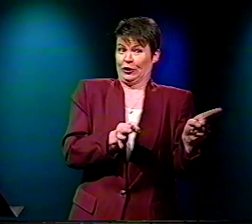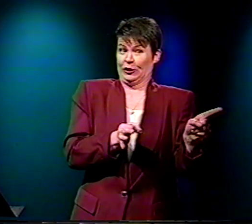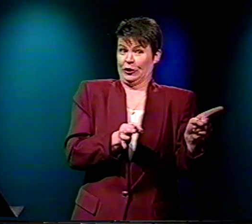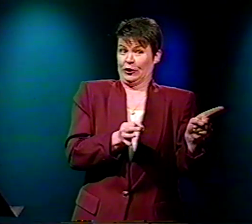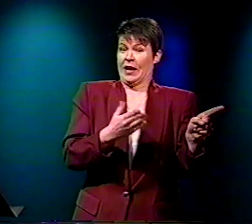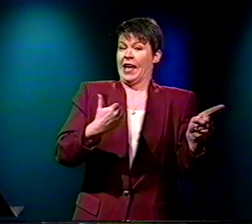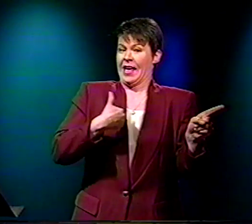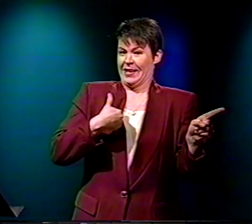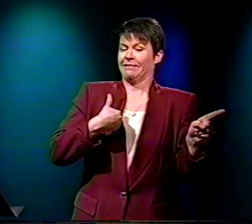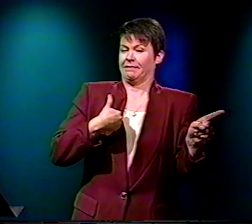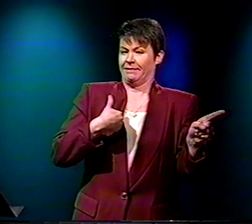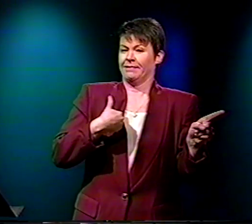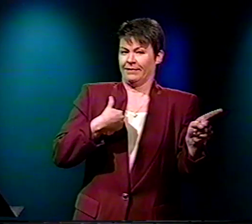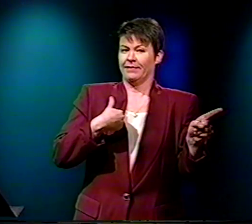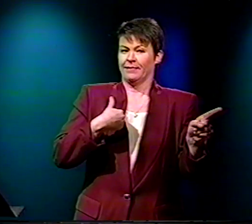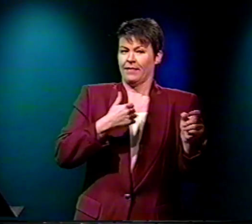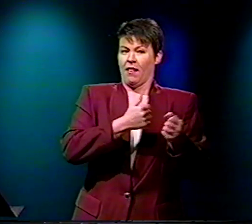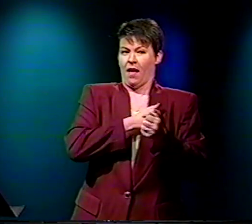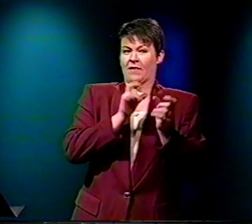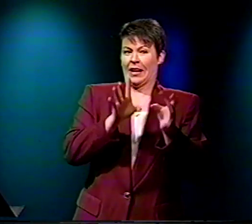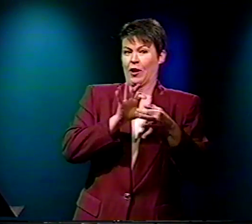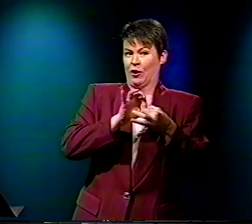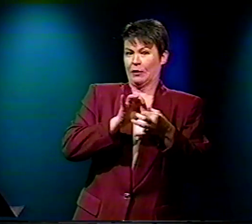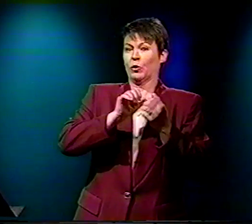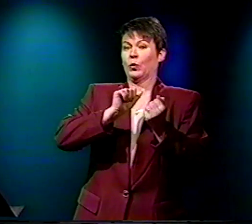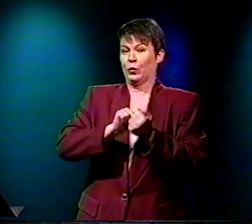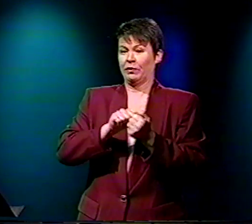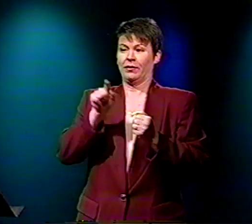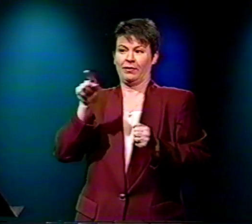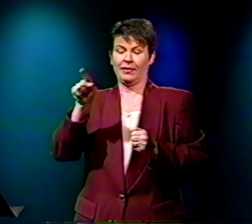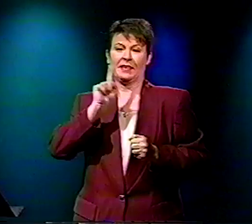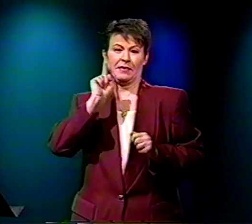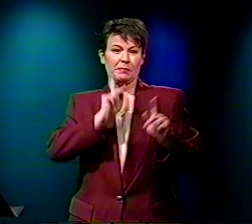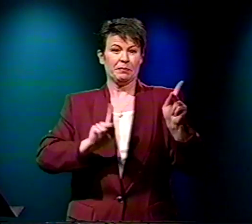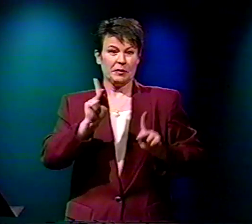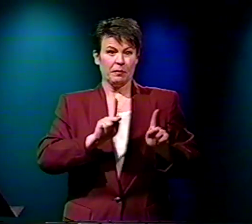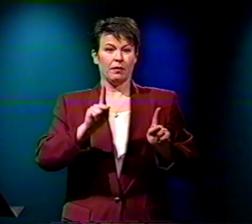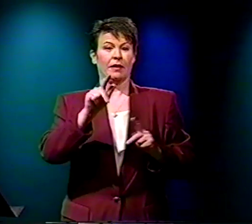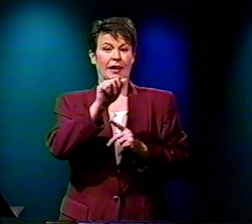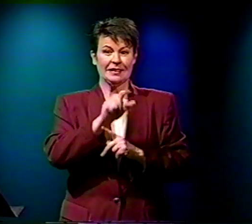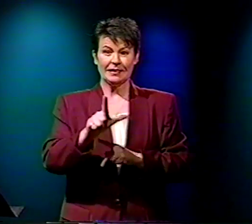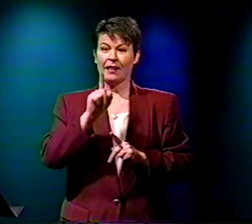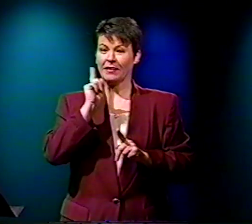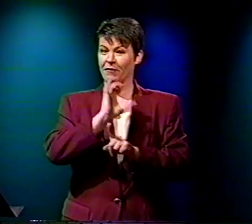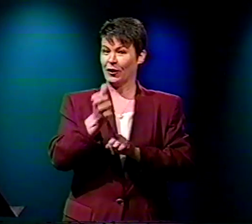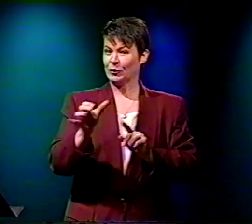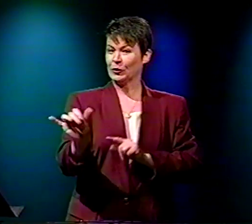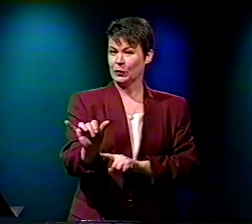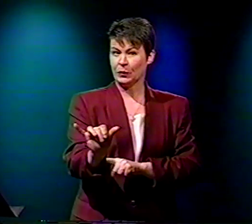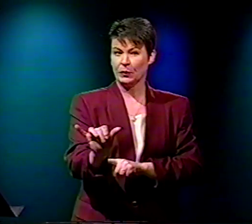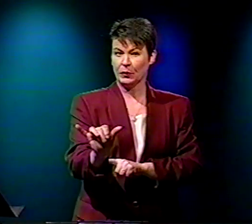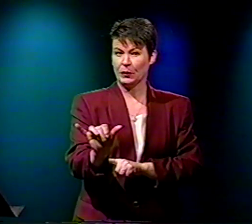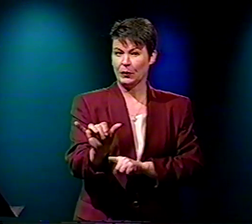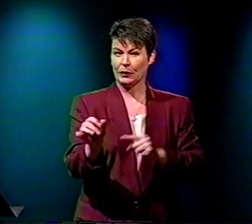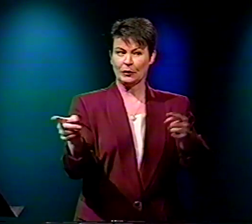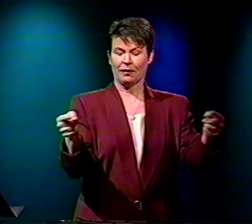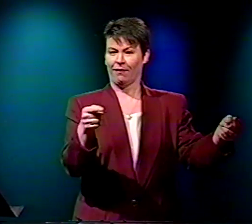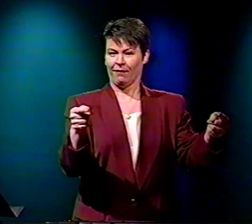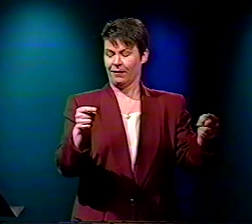And interpreters themselves have a love-hate relationship with deaf people and ASL and deaf culture,